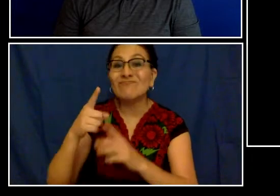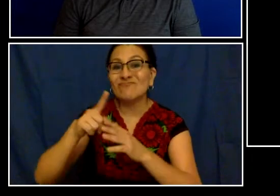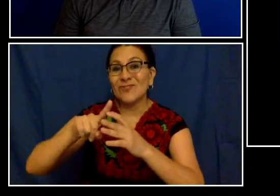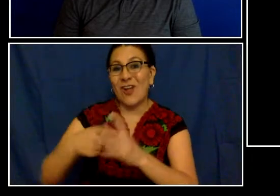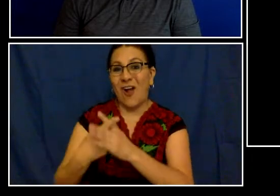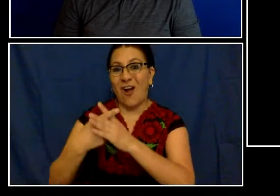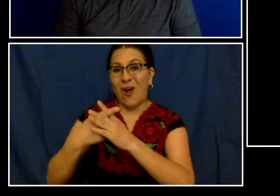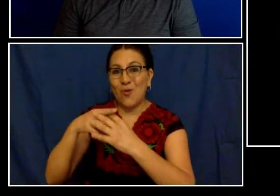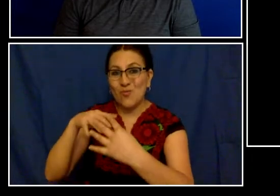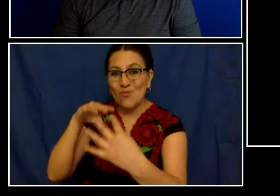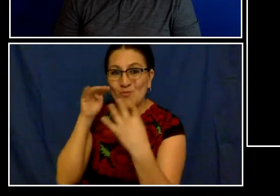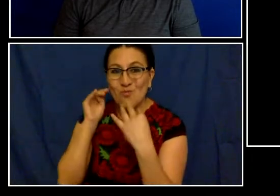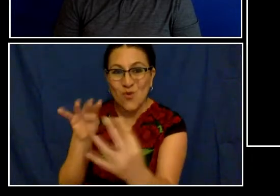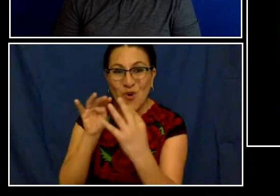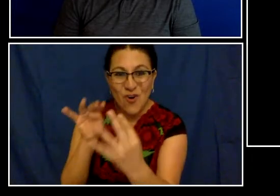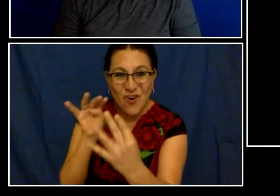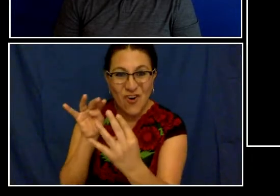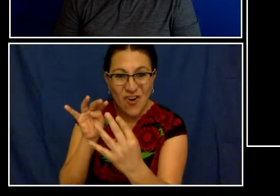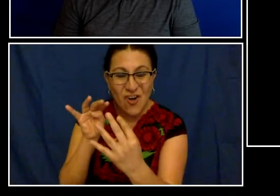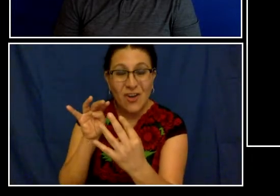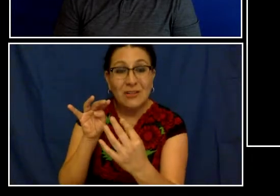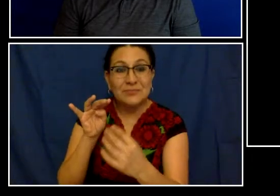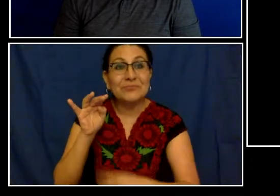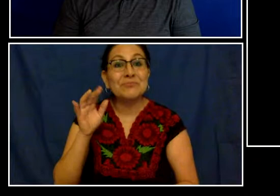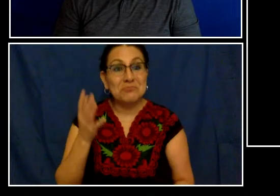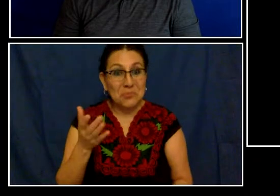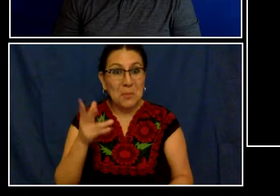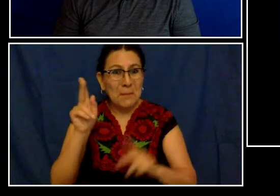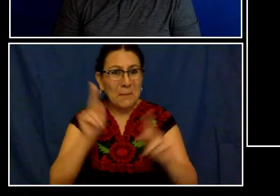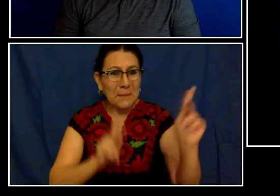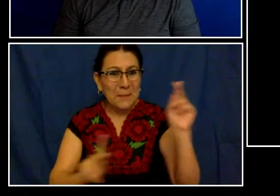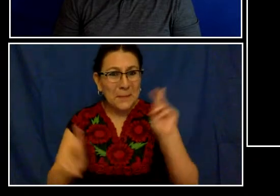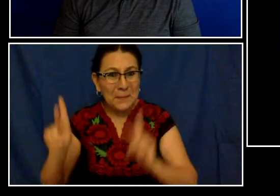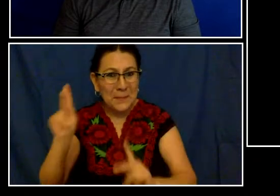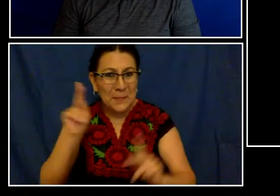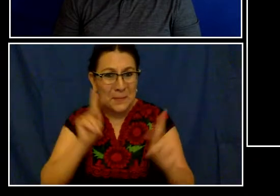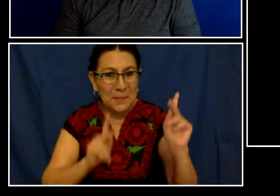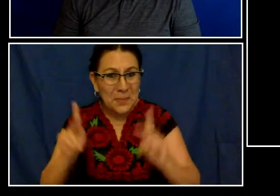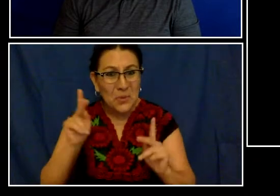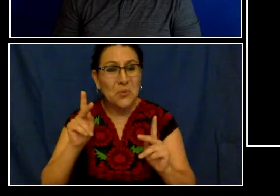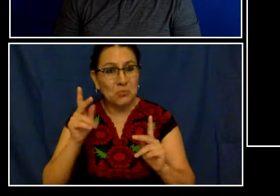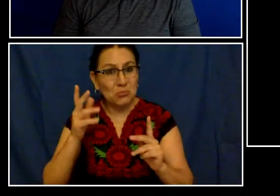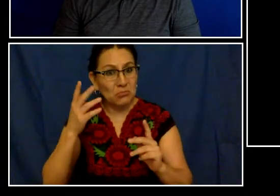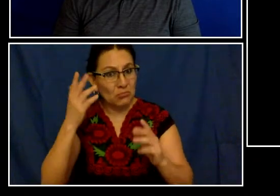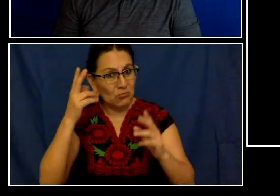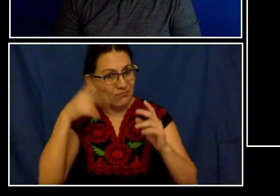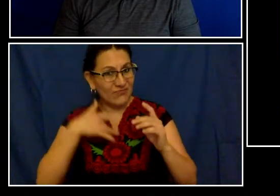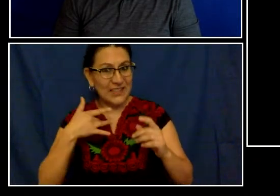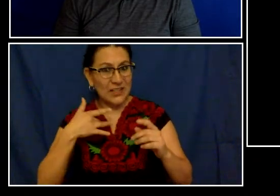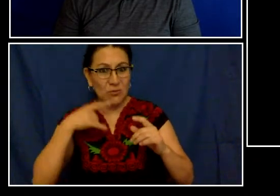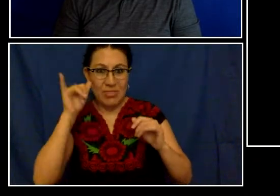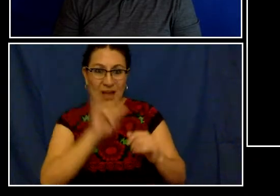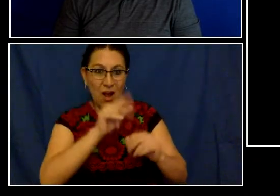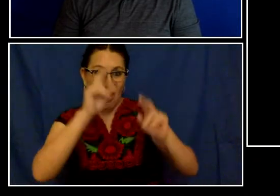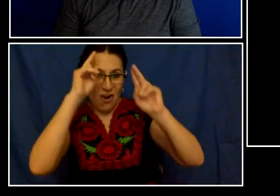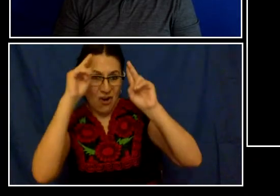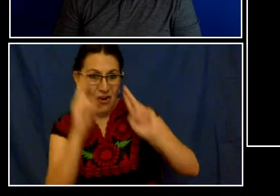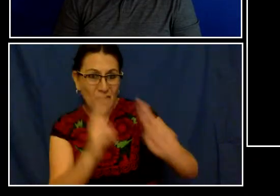midnight." So on the 16th, that's when the war started with Spain. So